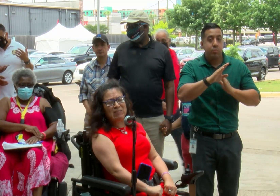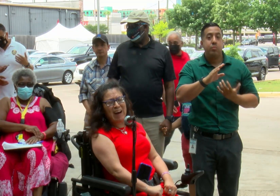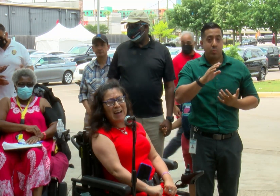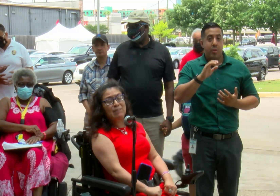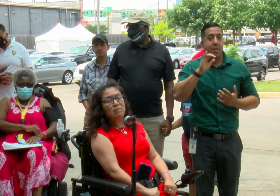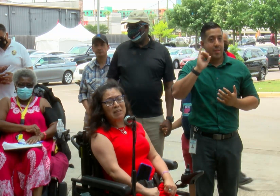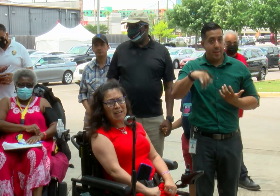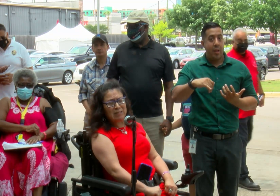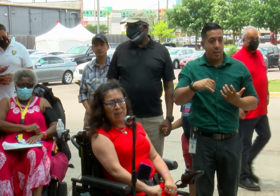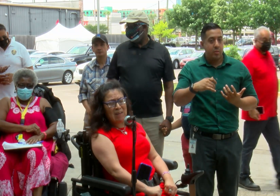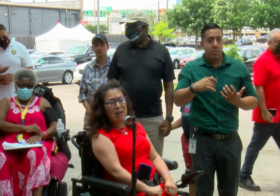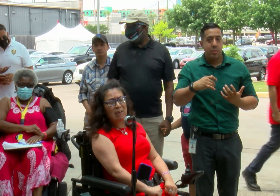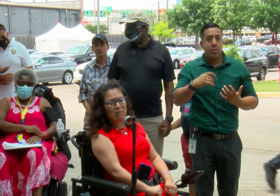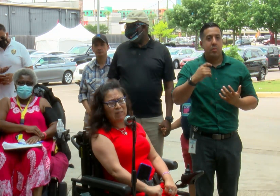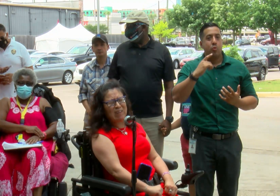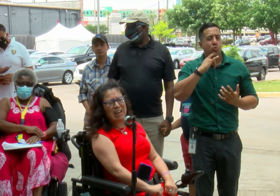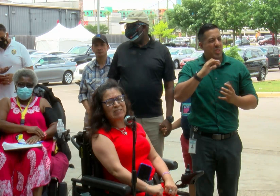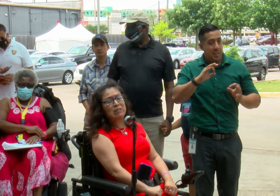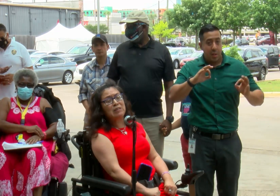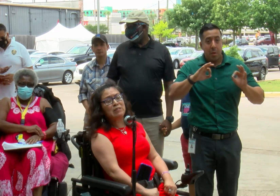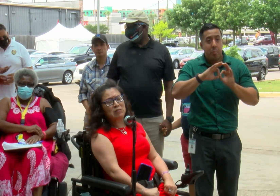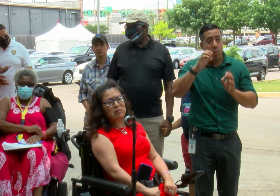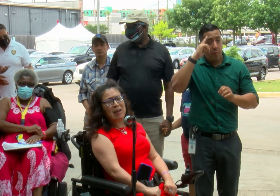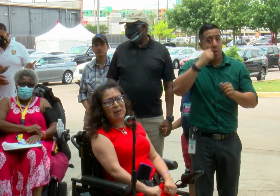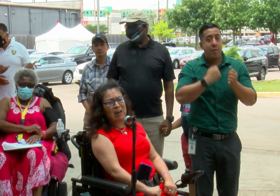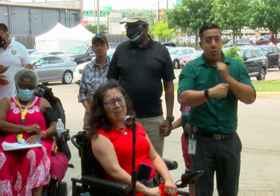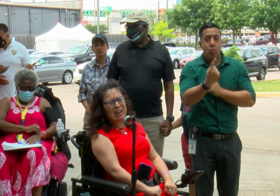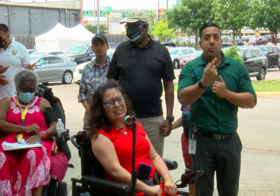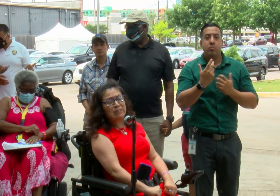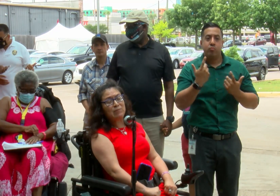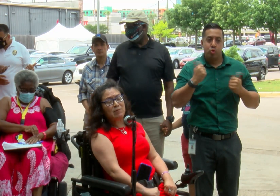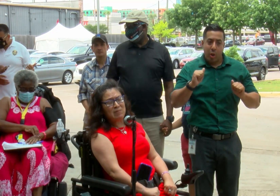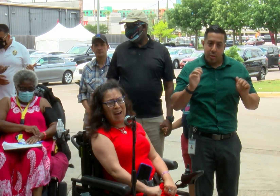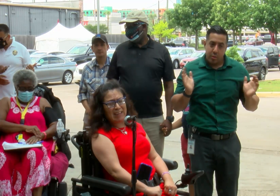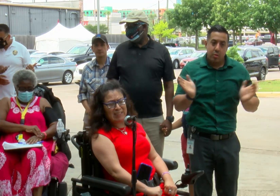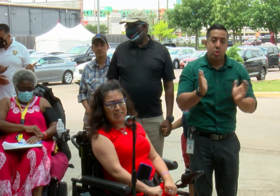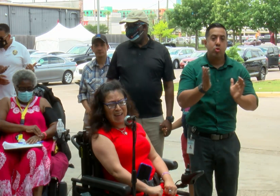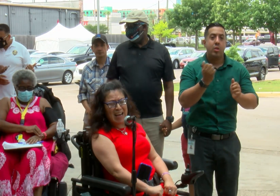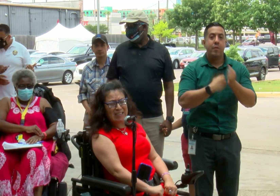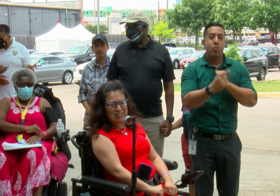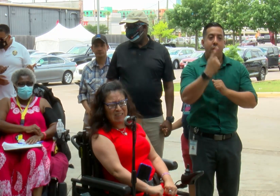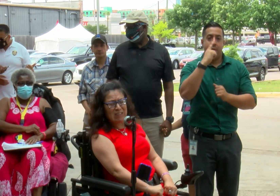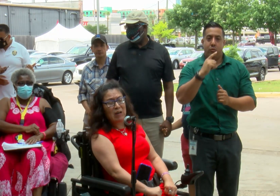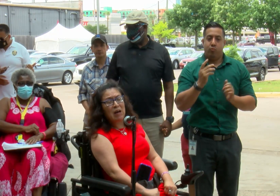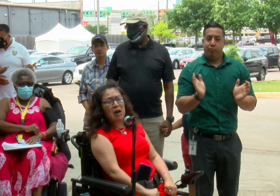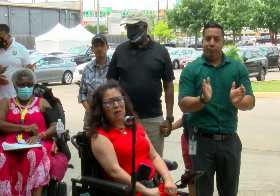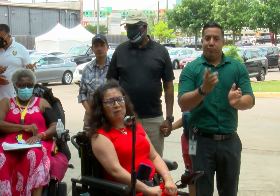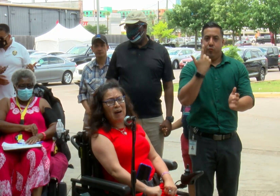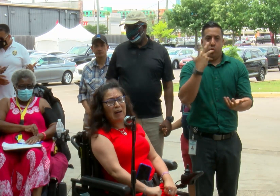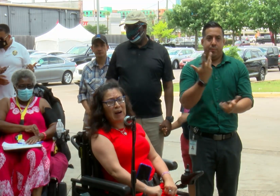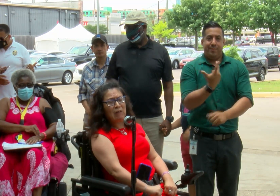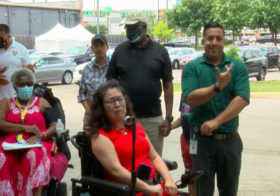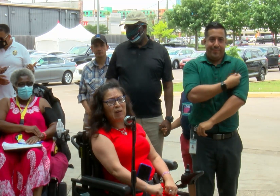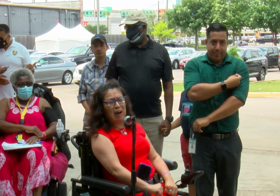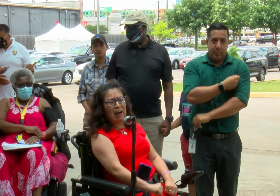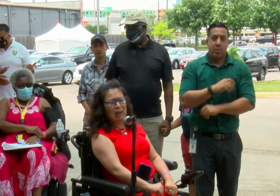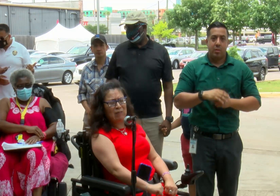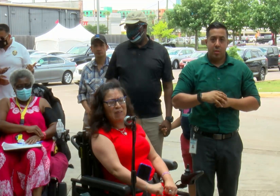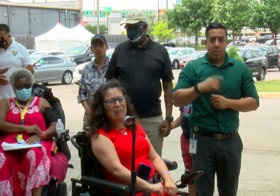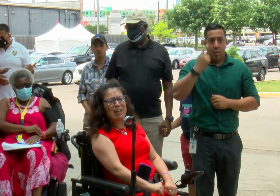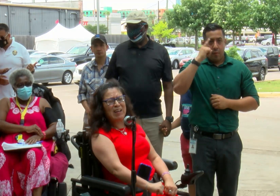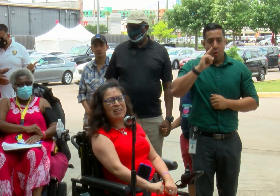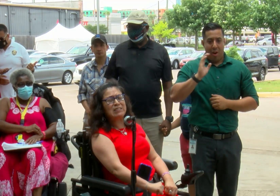That's why it's very important to encourage vaccination among